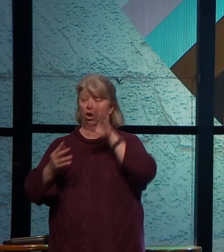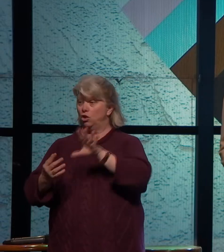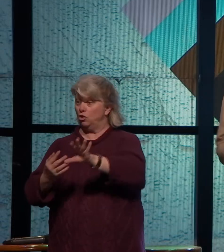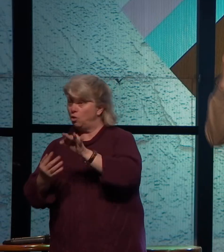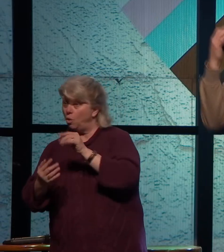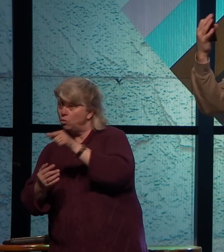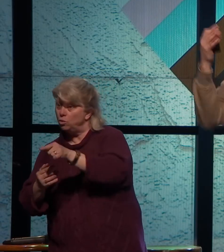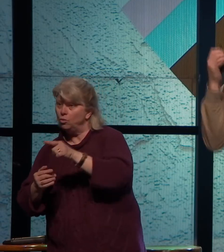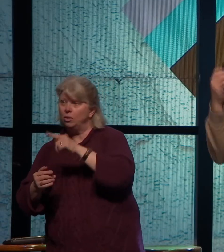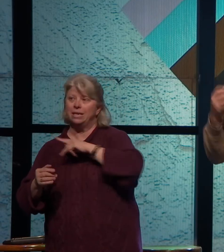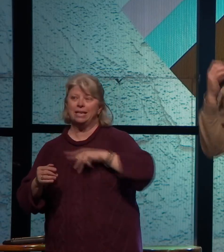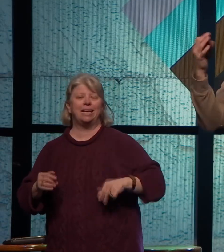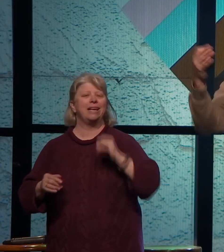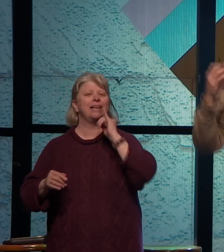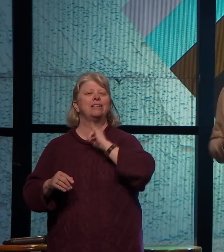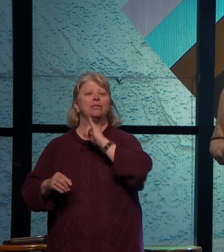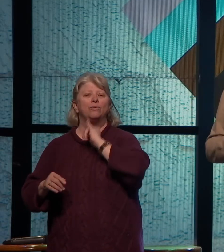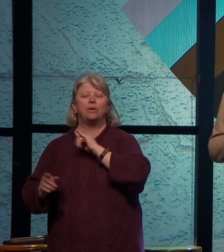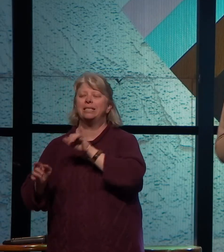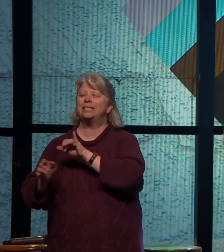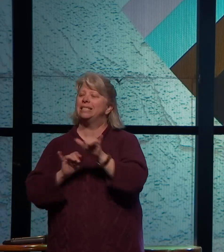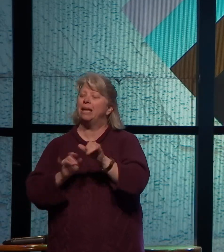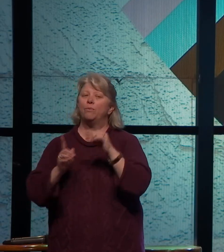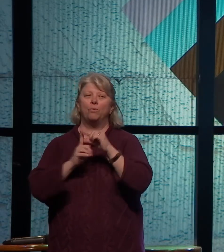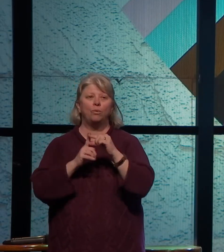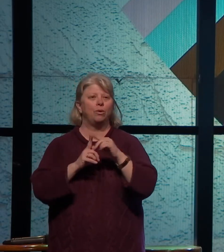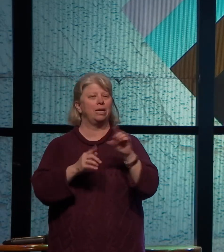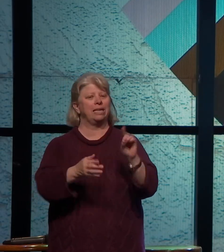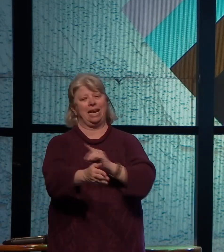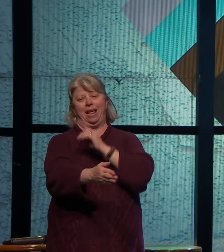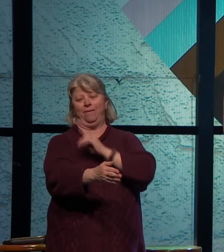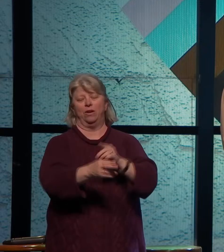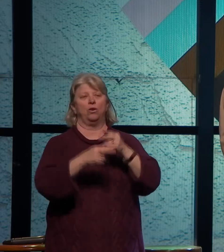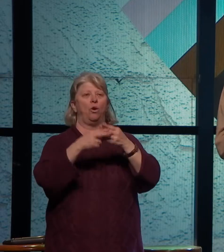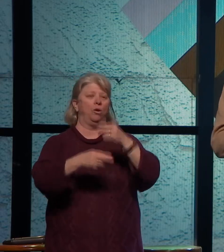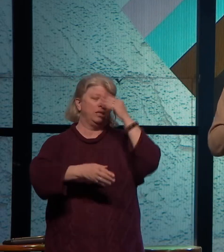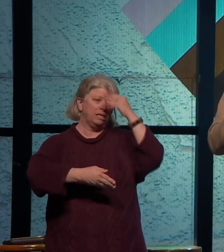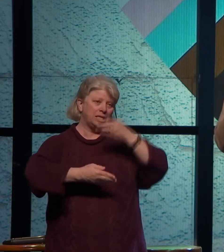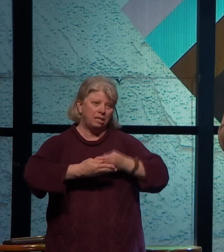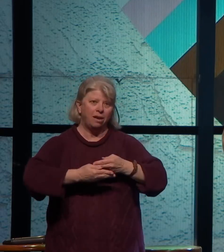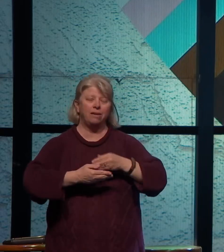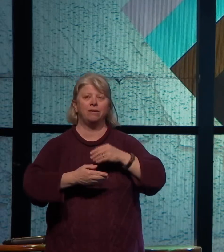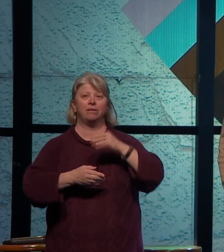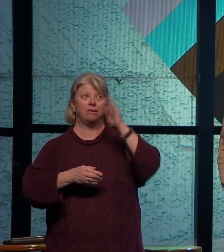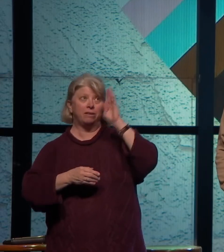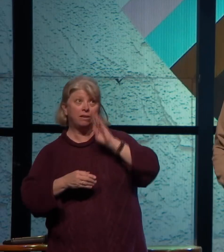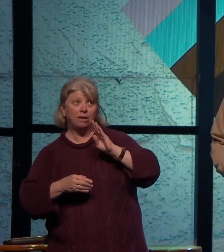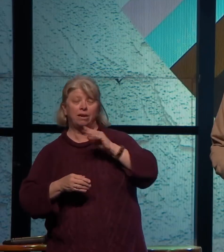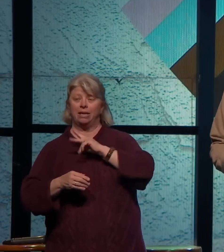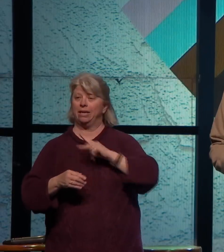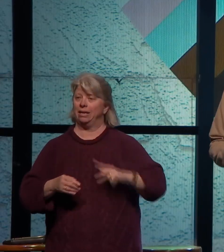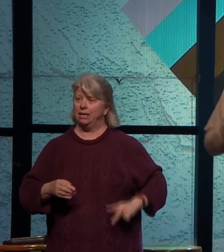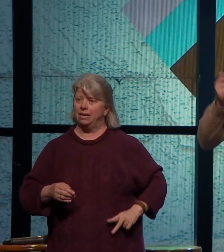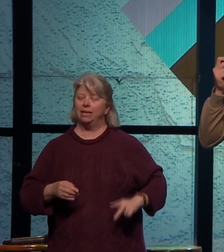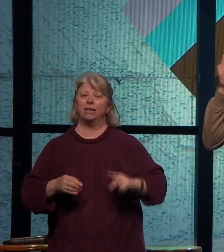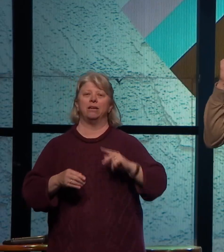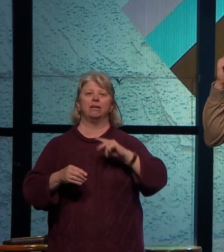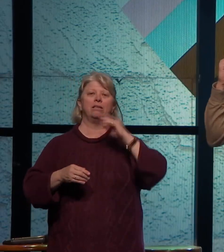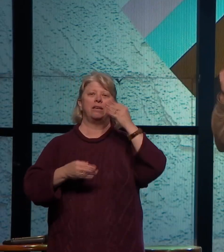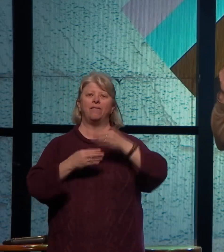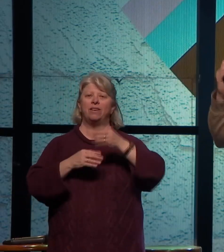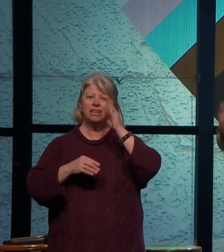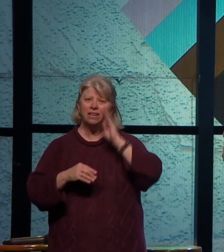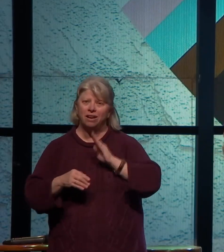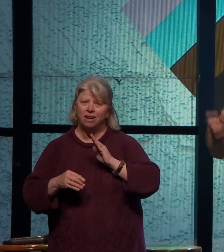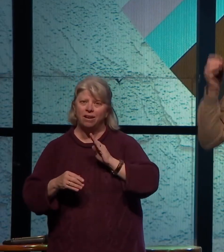God. You're the King of Israel. These are the same words. David was referred to as a son of God. the king was referred to as a son of God. This